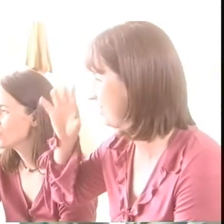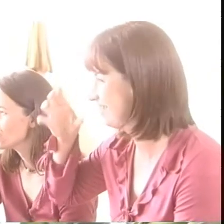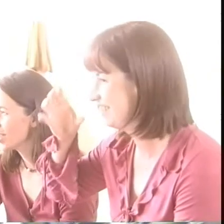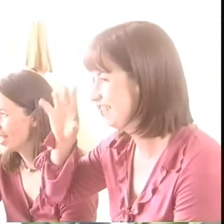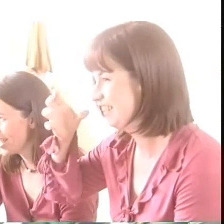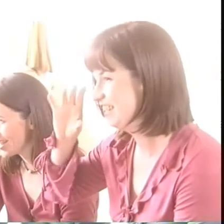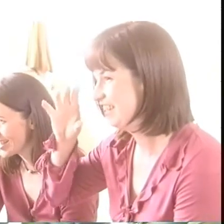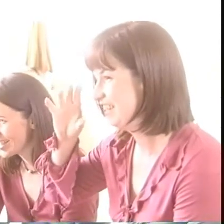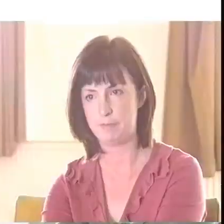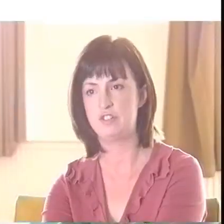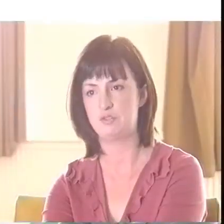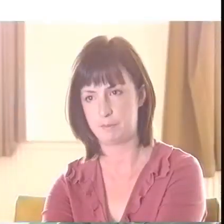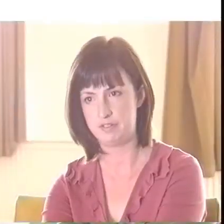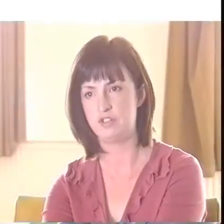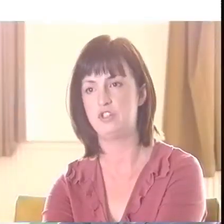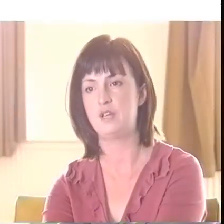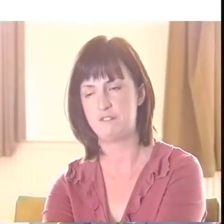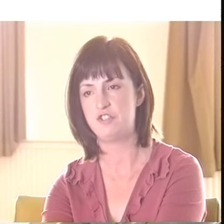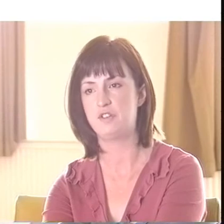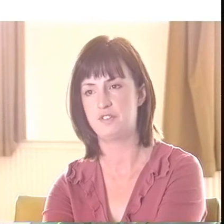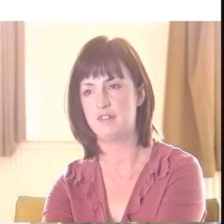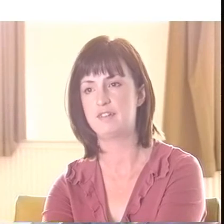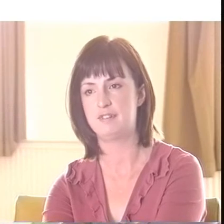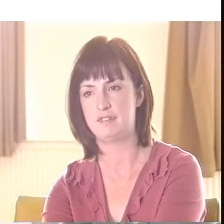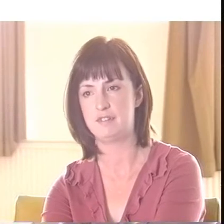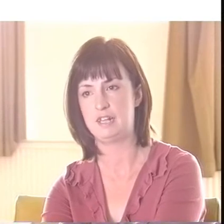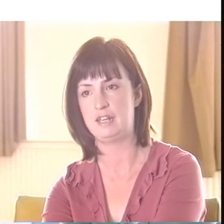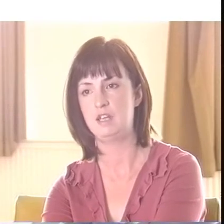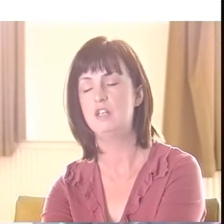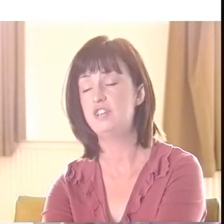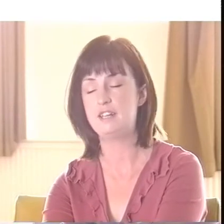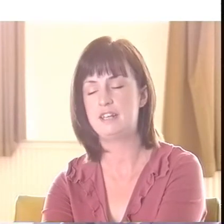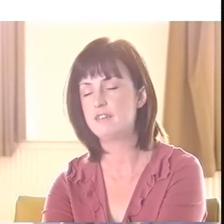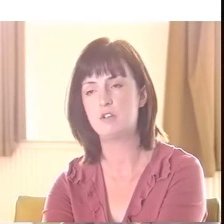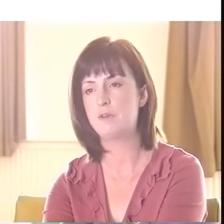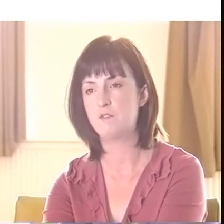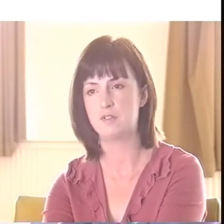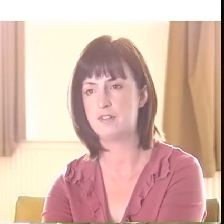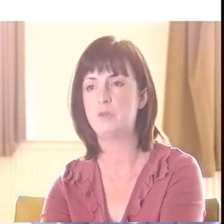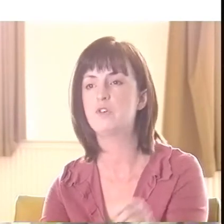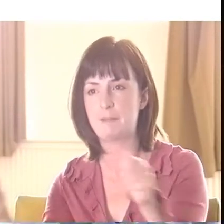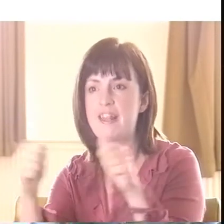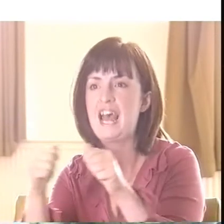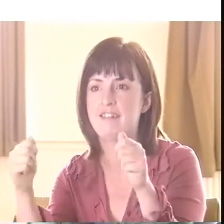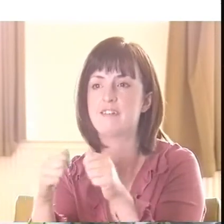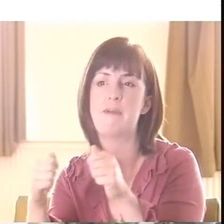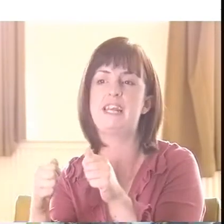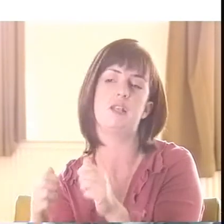It is repetition. You have to show the signs consistently. Gently, it's not that we're forcing them, we're not grabbing their hands and making them